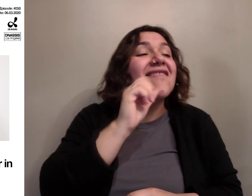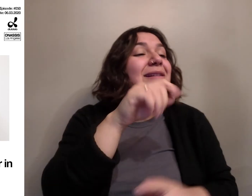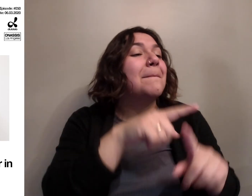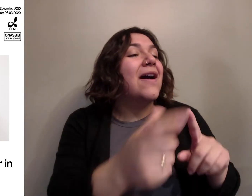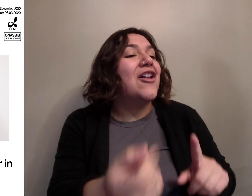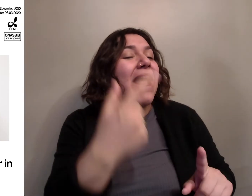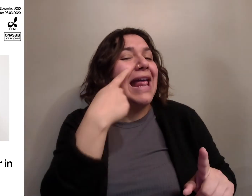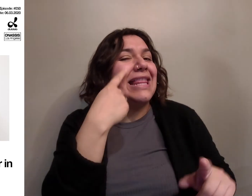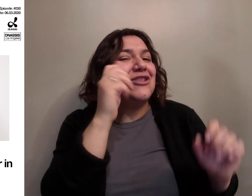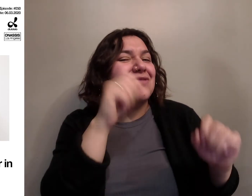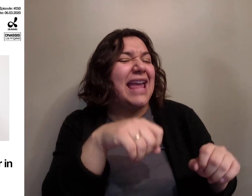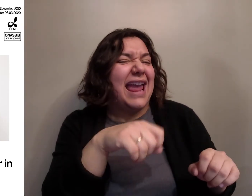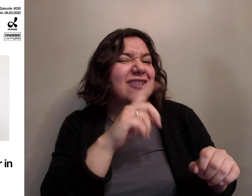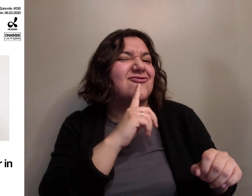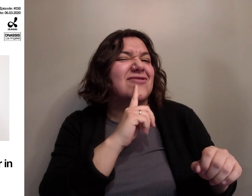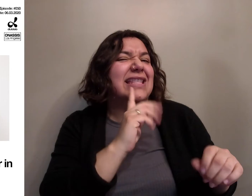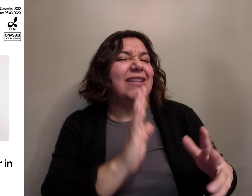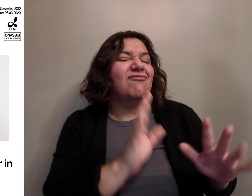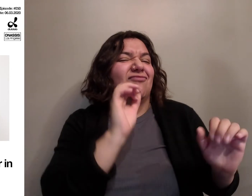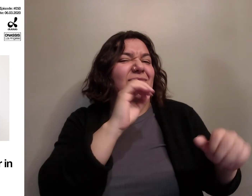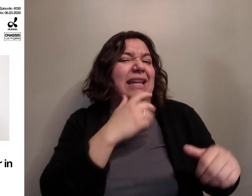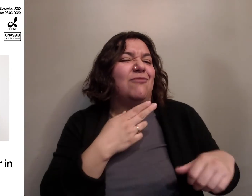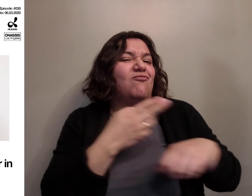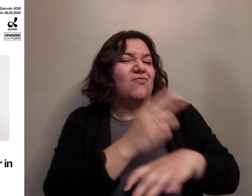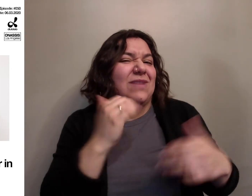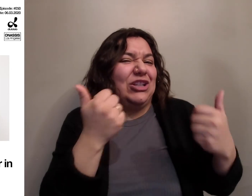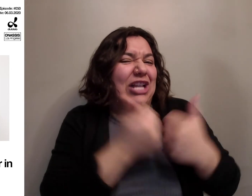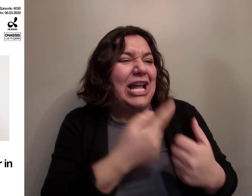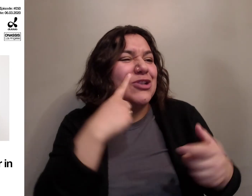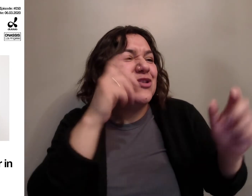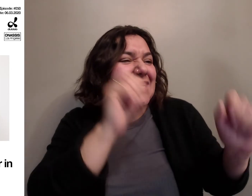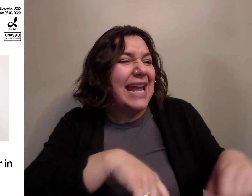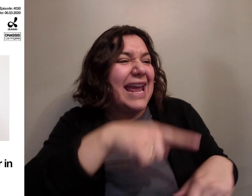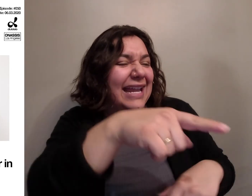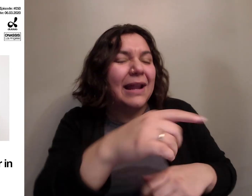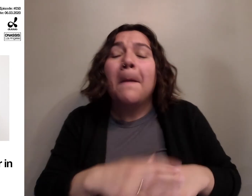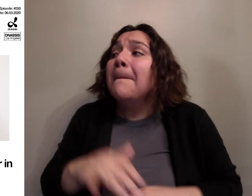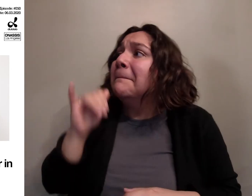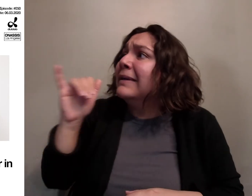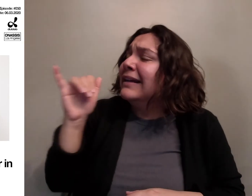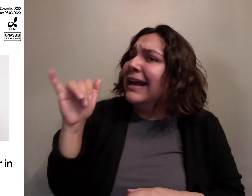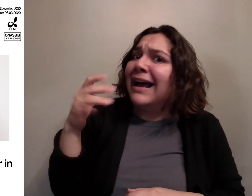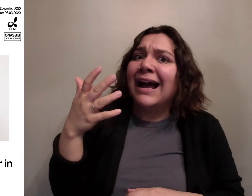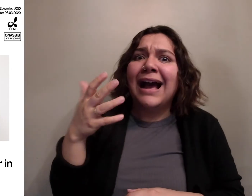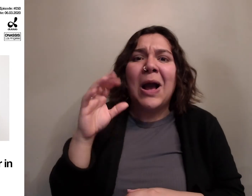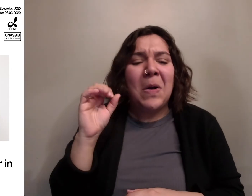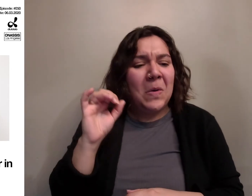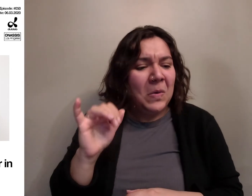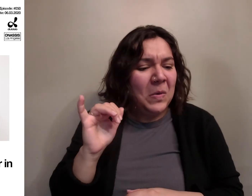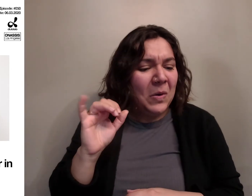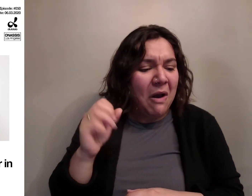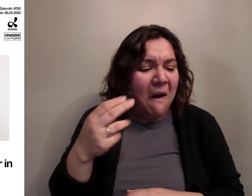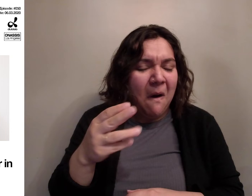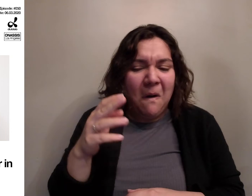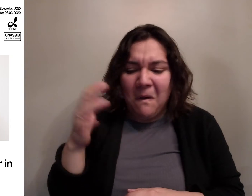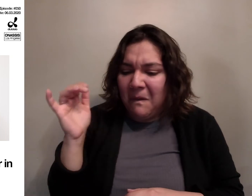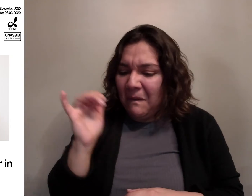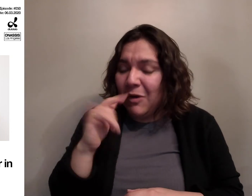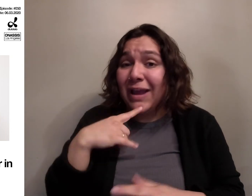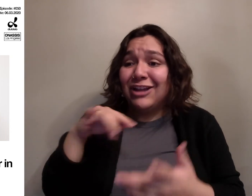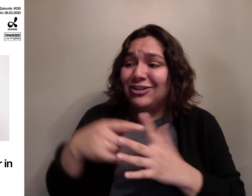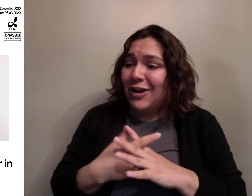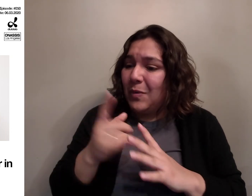Something that, yes, I did, but you know what? I think you can live up to that challenge. Oh,